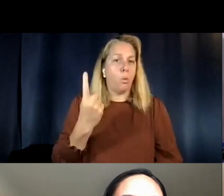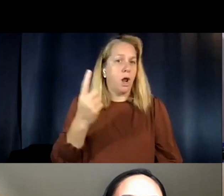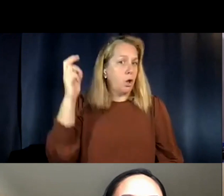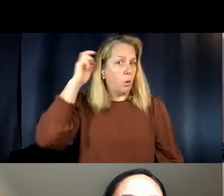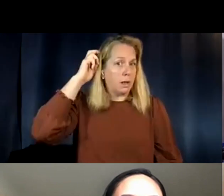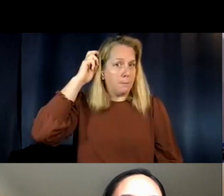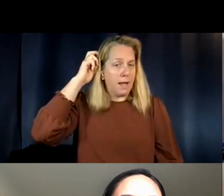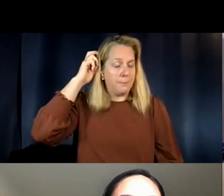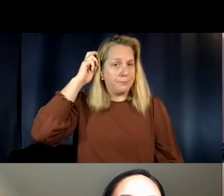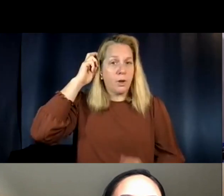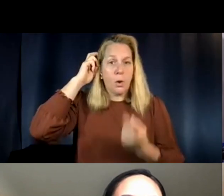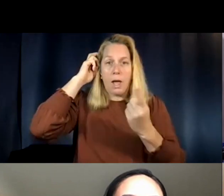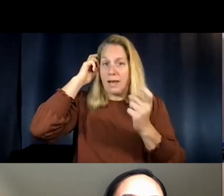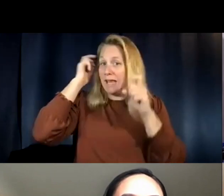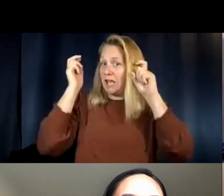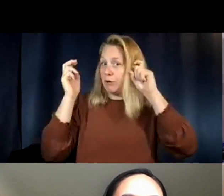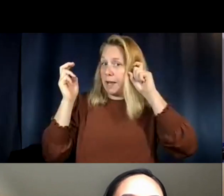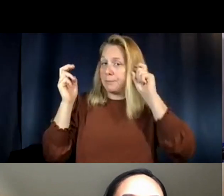implant and one hearing aid.